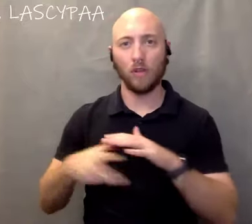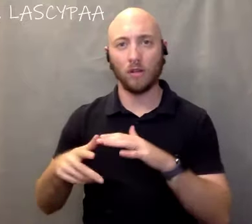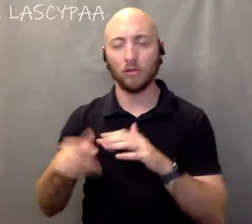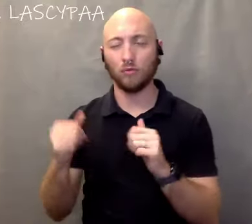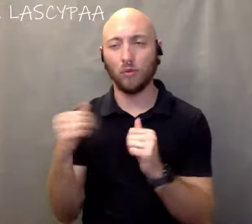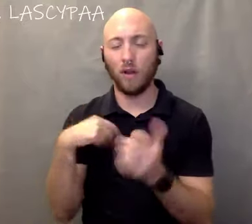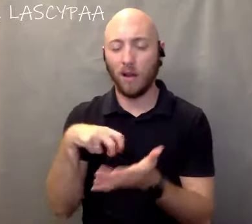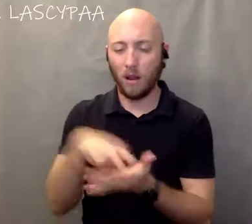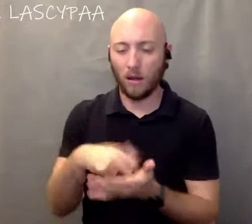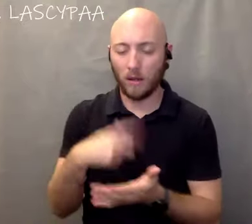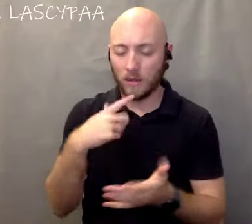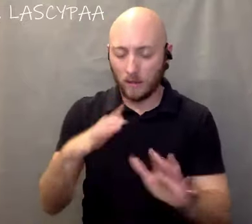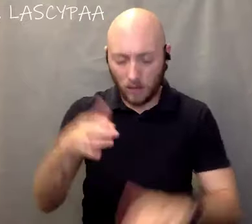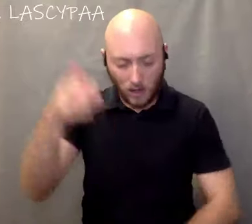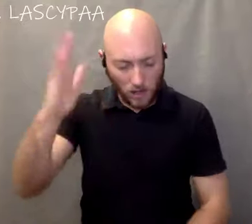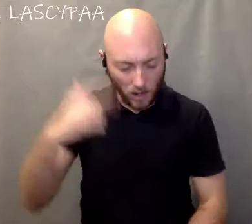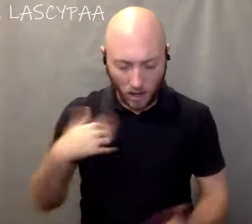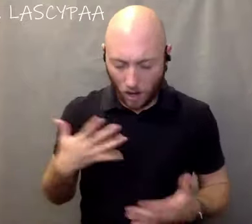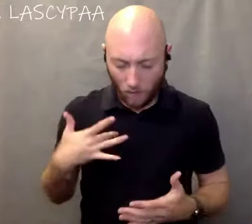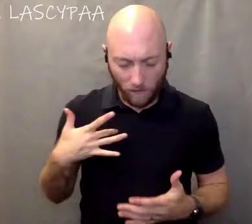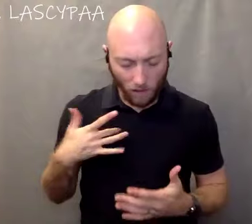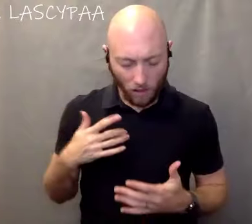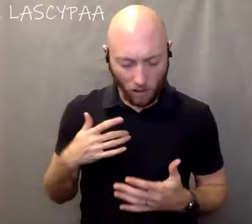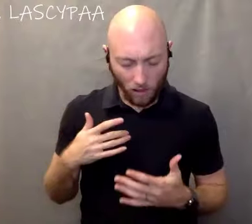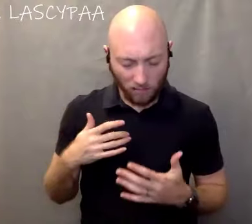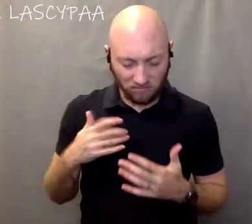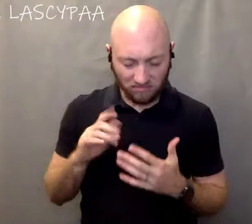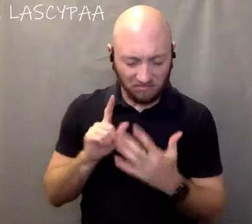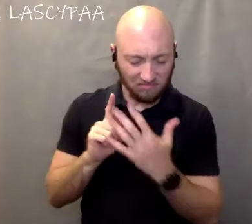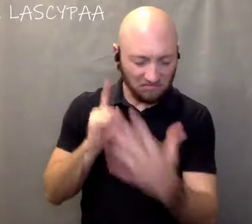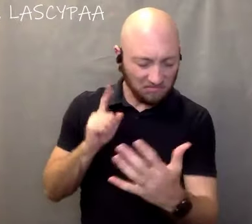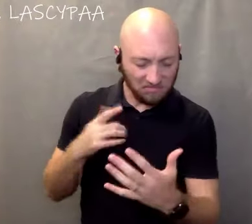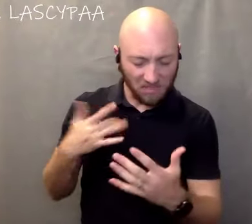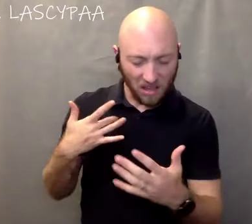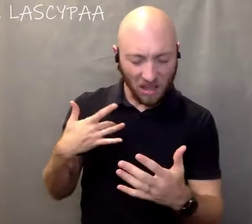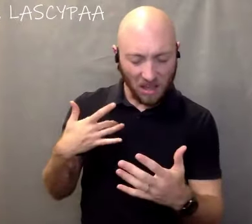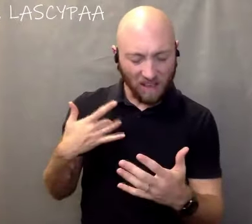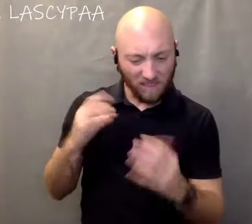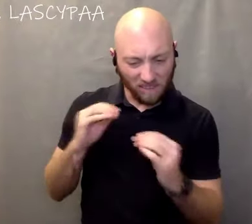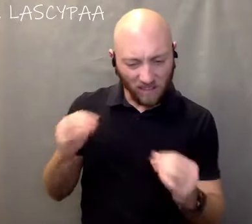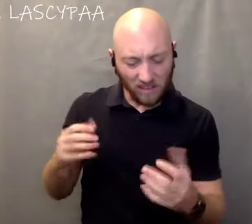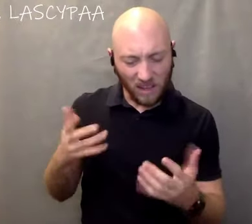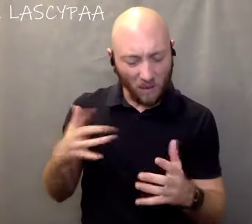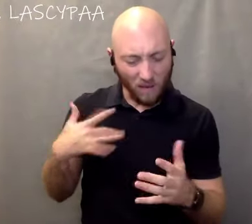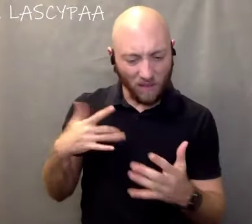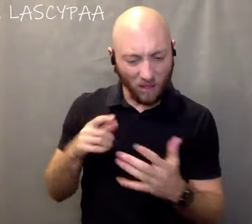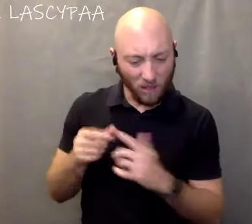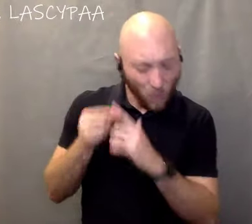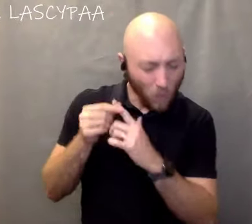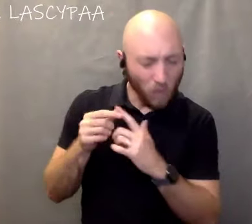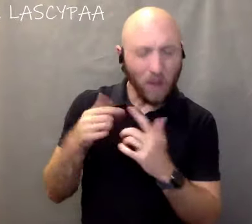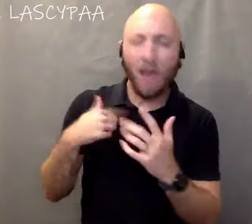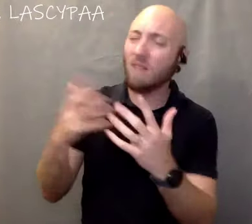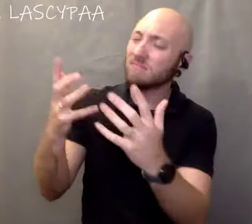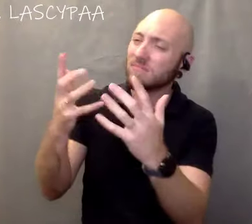God, I can't feel like an outsider. I can't feel special. I can't feel alone because I,